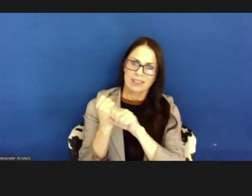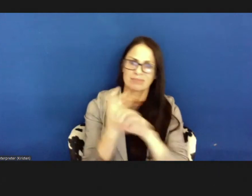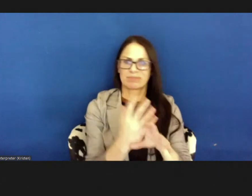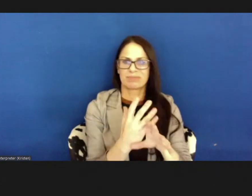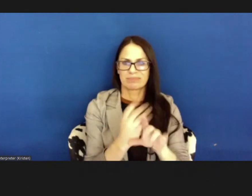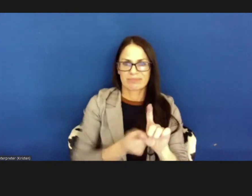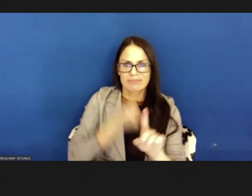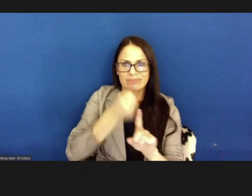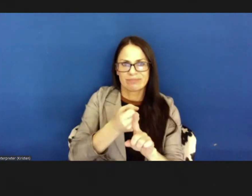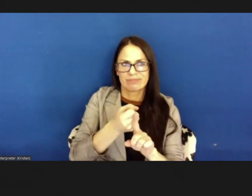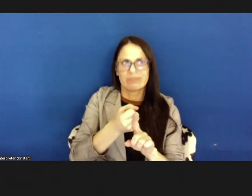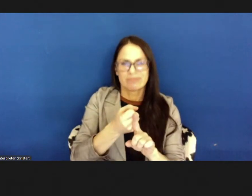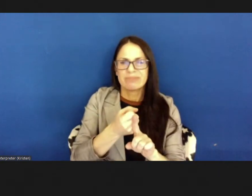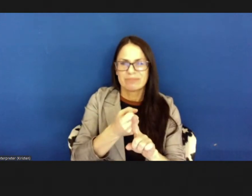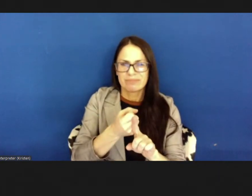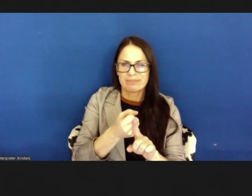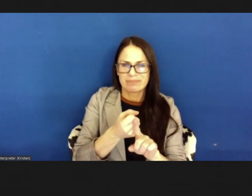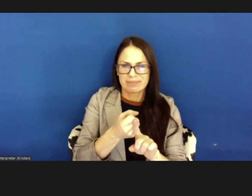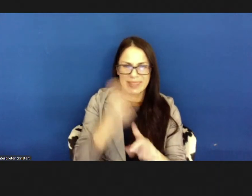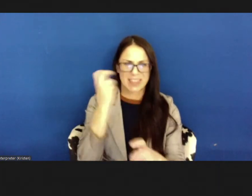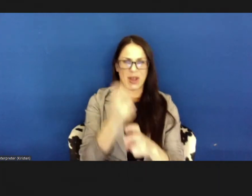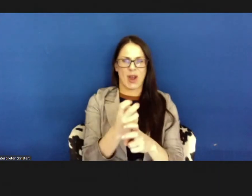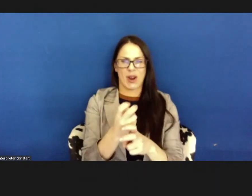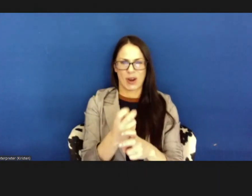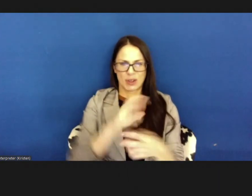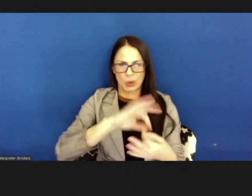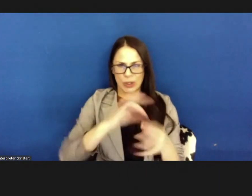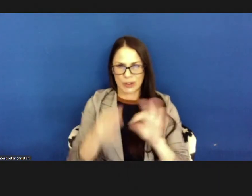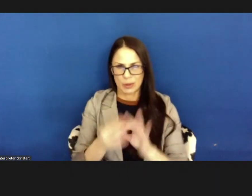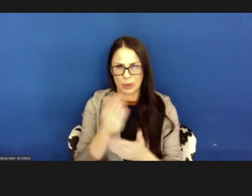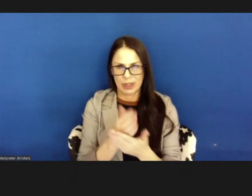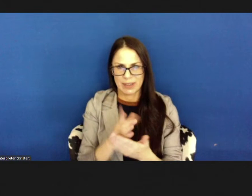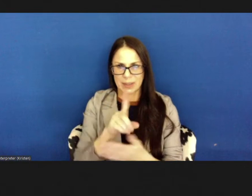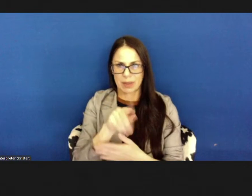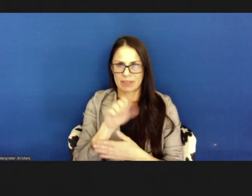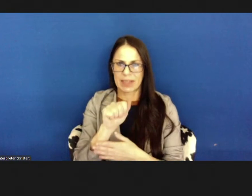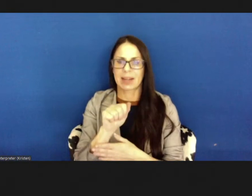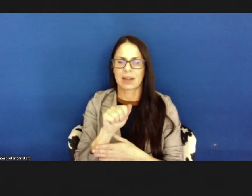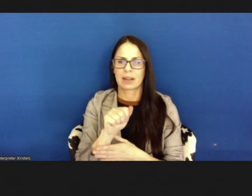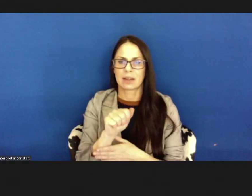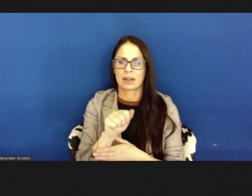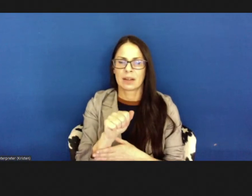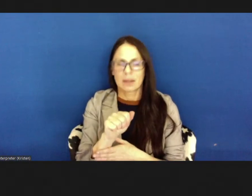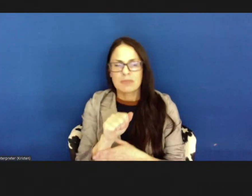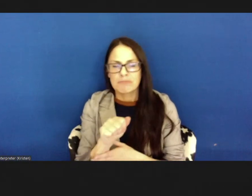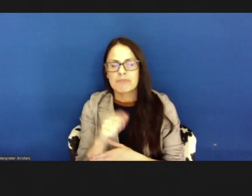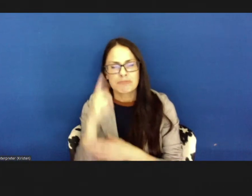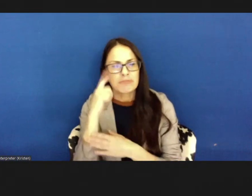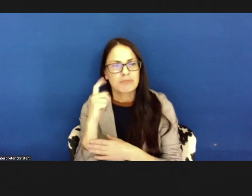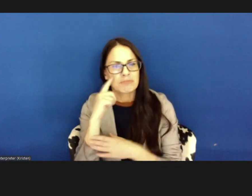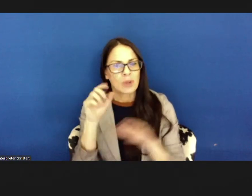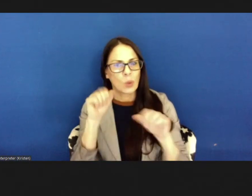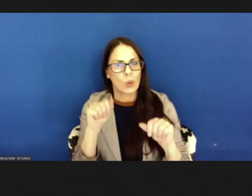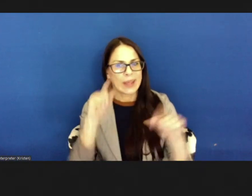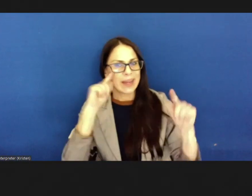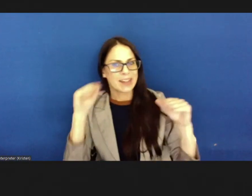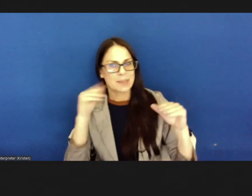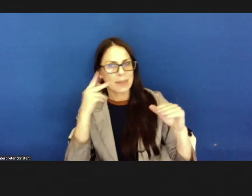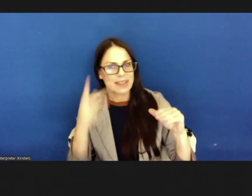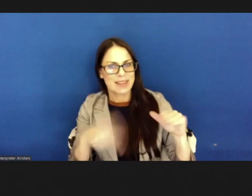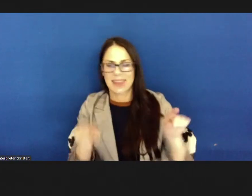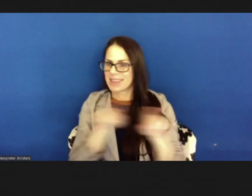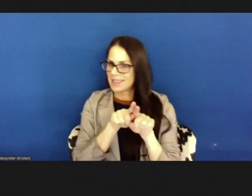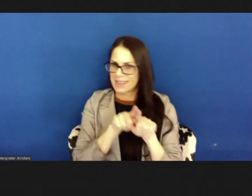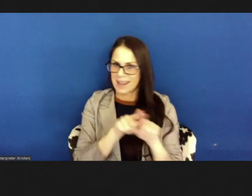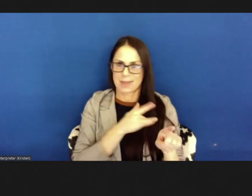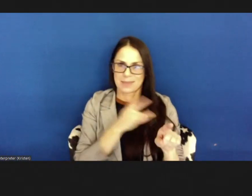create this picture where it's difficult to interpret some of the data. I expect we could potentially see the same thing following Christmas and New Year's, where we'll have this